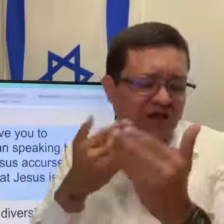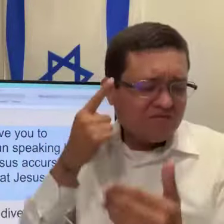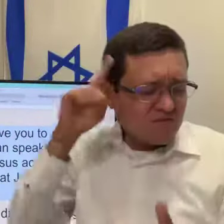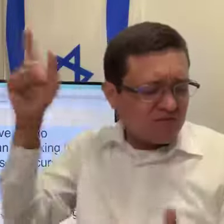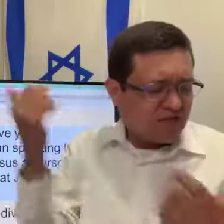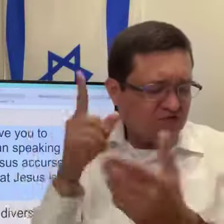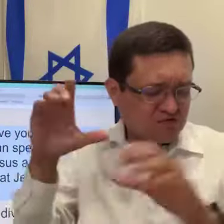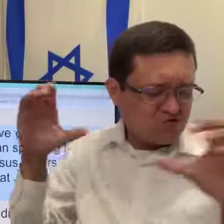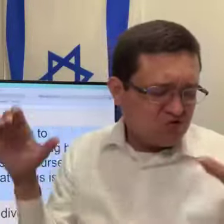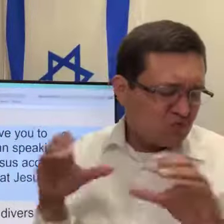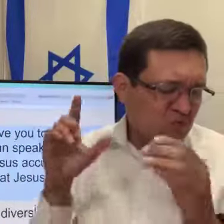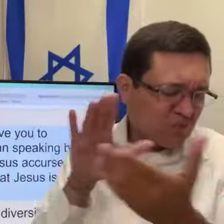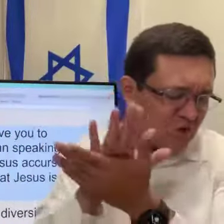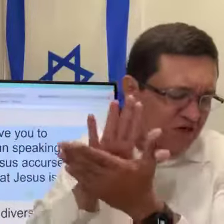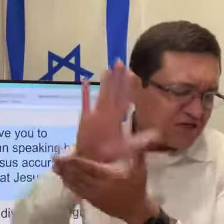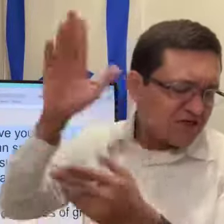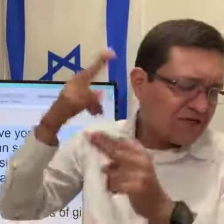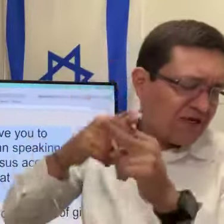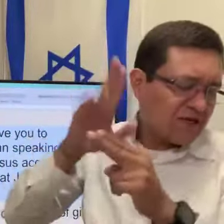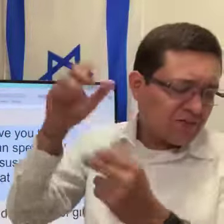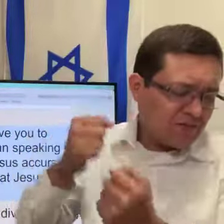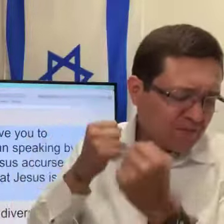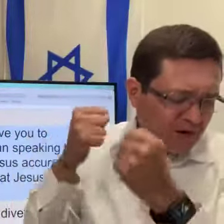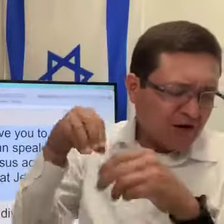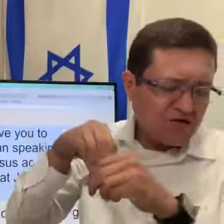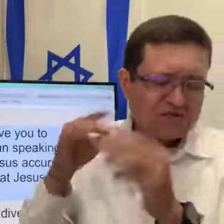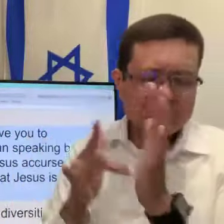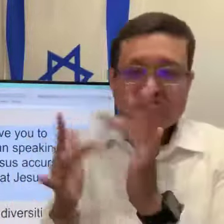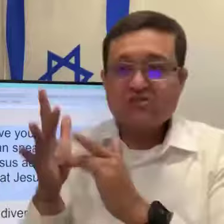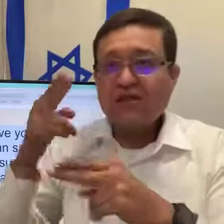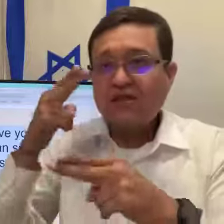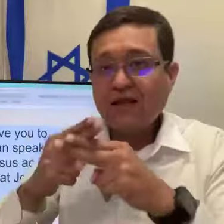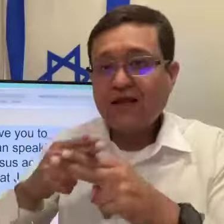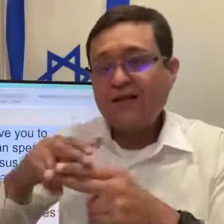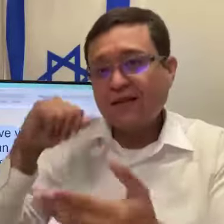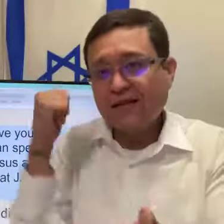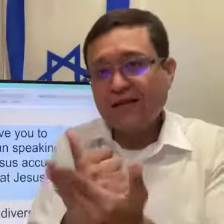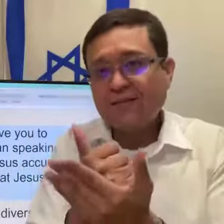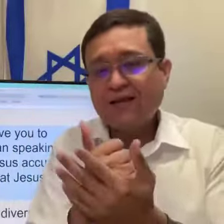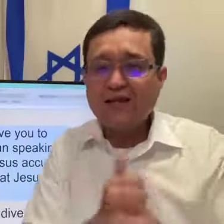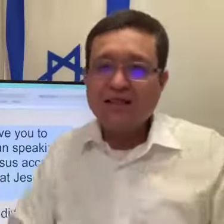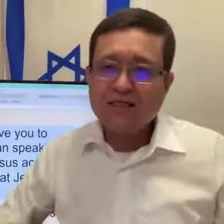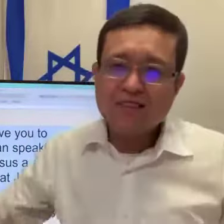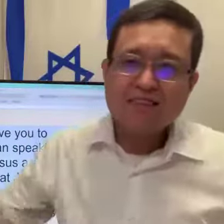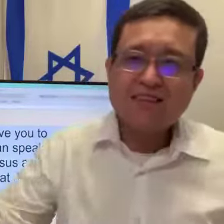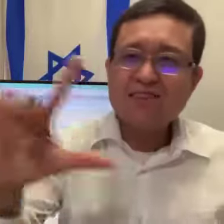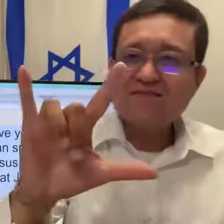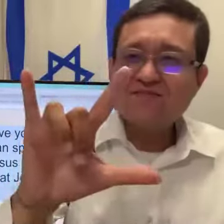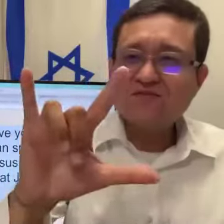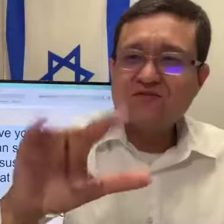That we can share the Word with you, all that's watching. In Jesus' name, amen. Love you all.